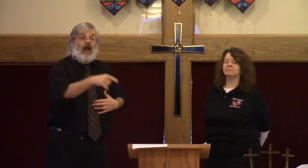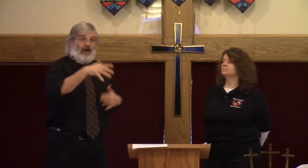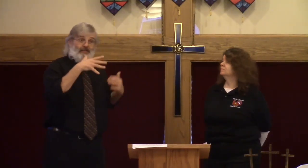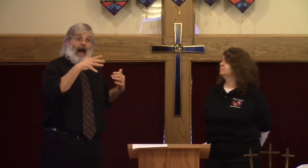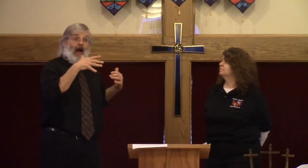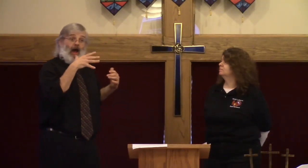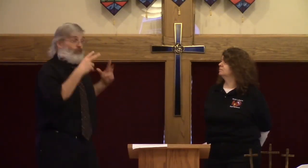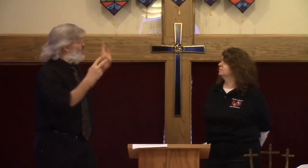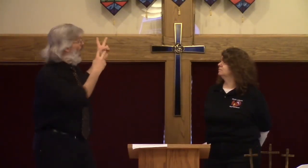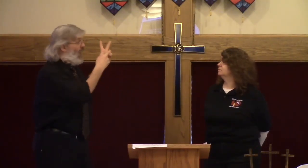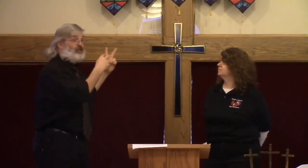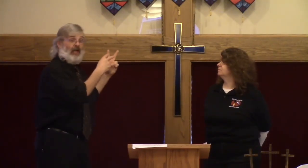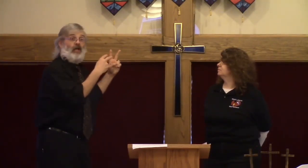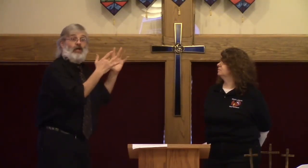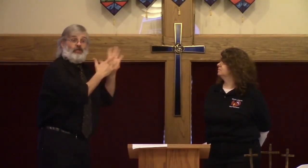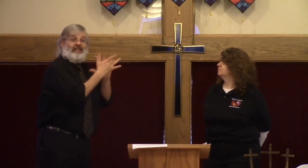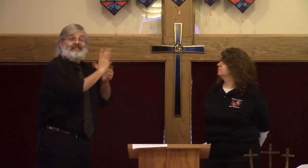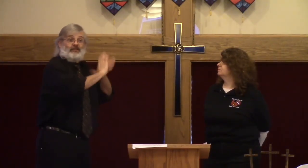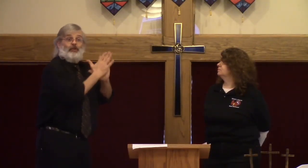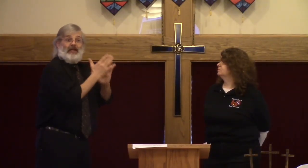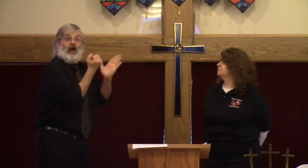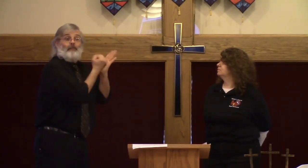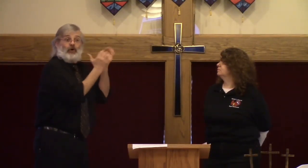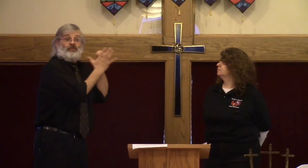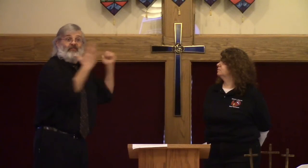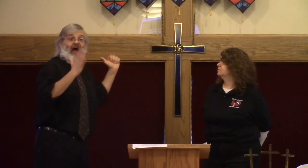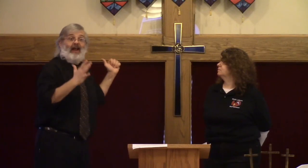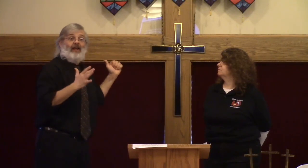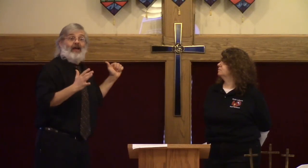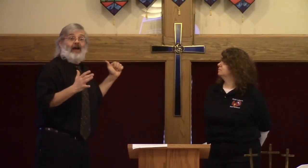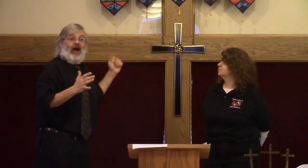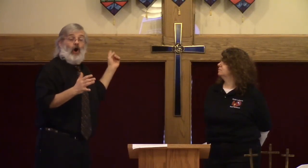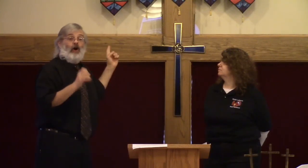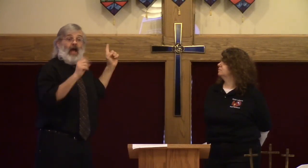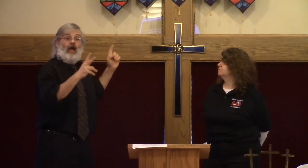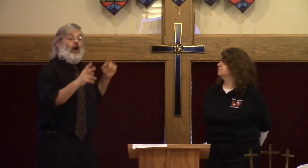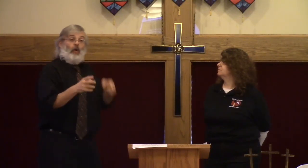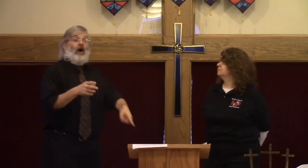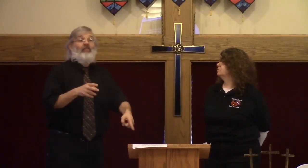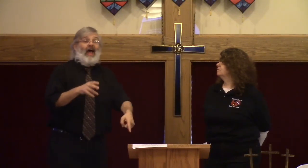His mom was watching Jesus to become crucified. Oh, okay. Well,